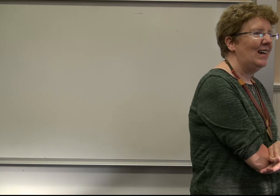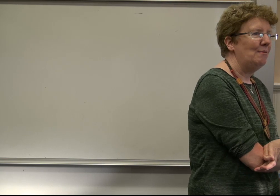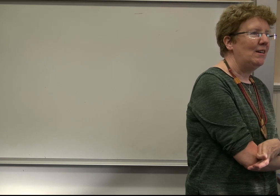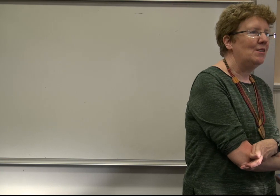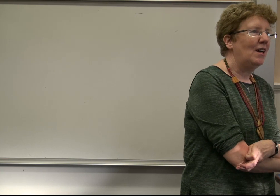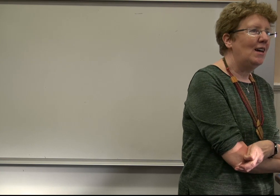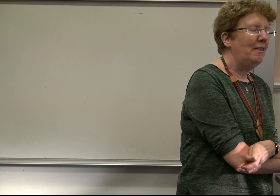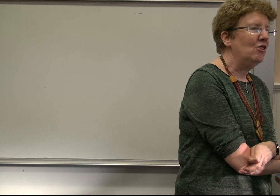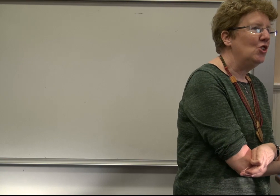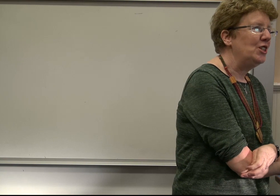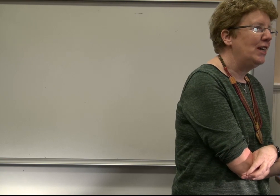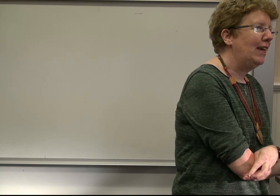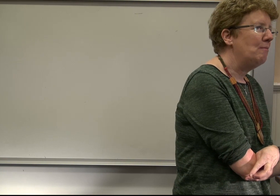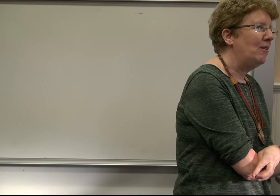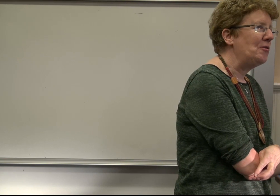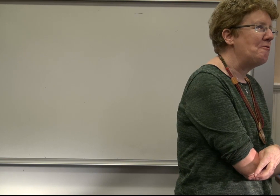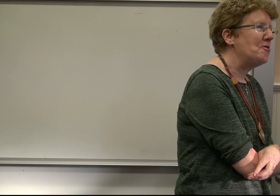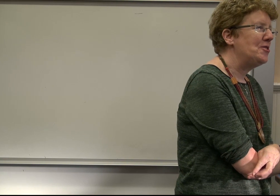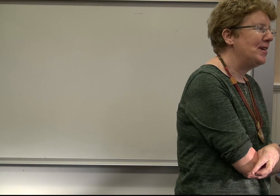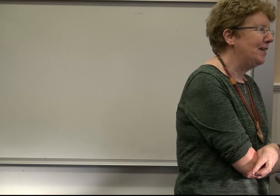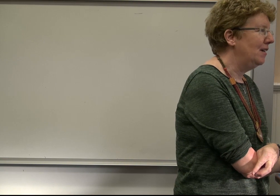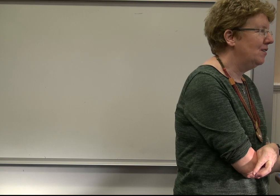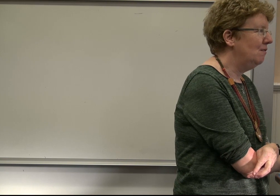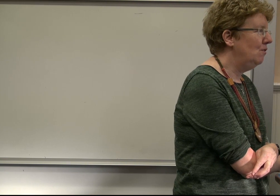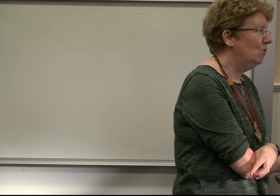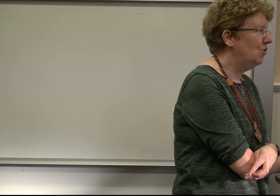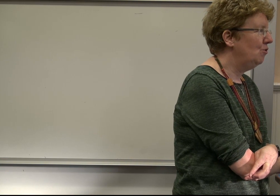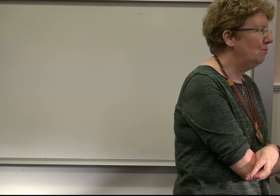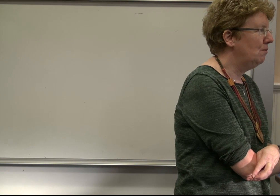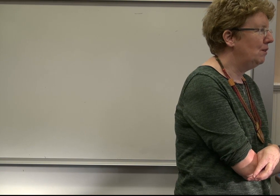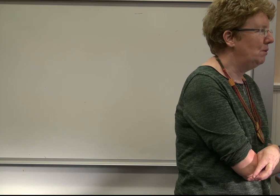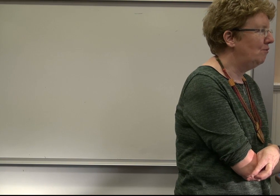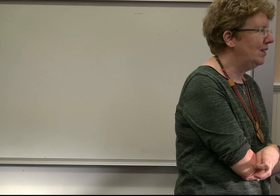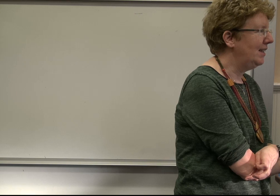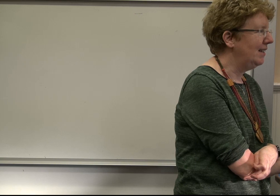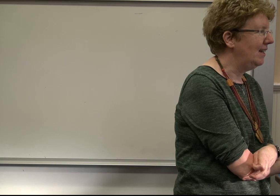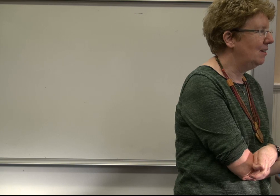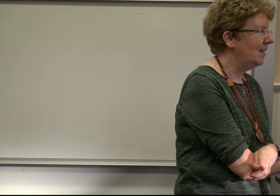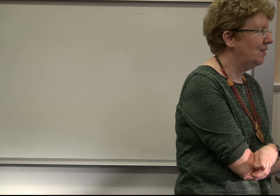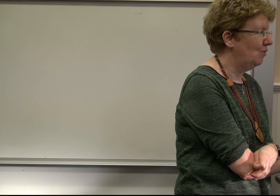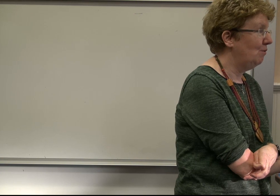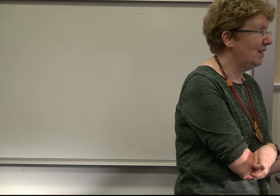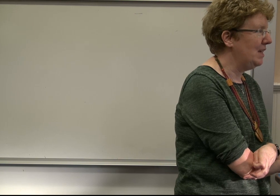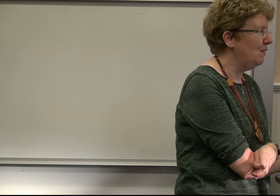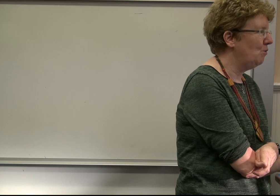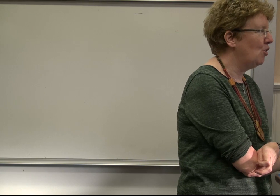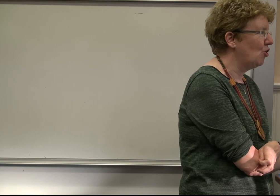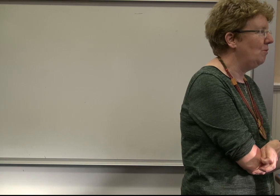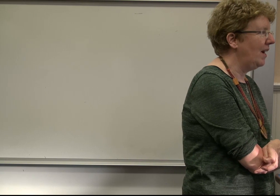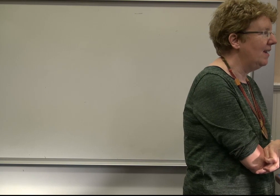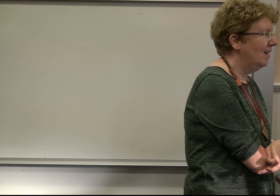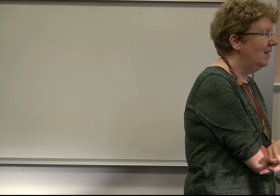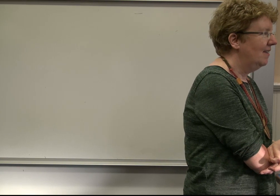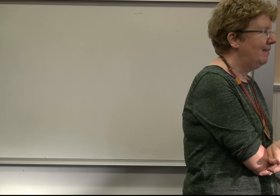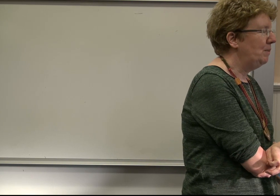But yeah, I mean, I think John is taking him out on Thursday night. So if you want to do something with him on Friday night, that's sort of the end of his workshop